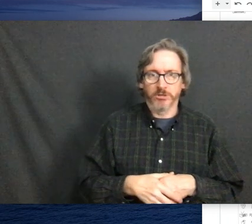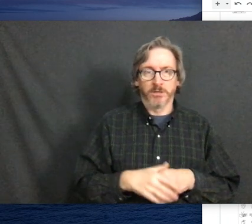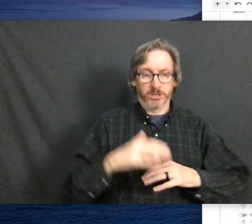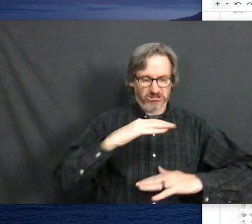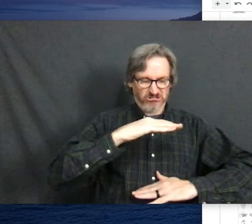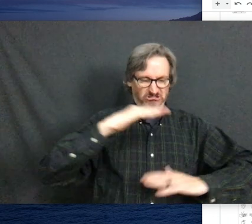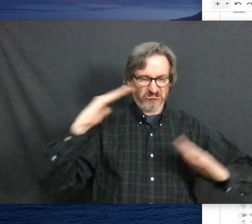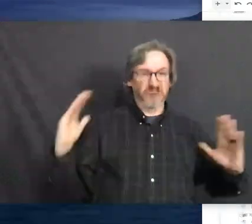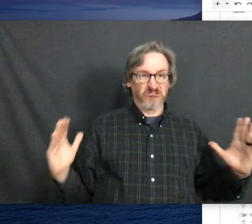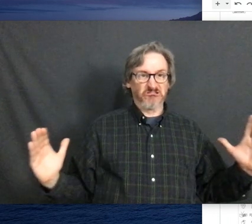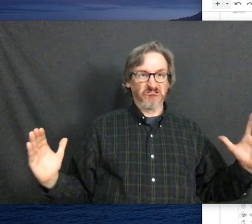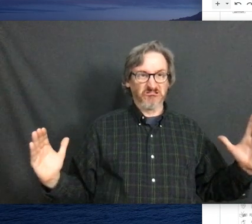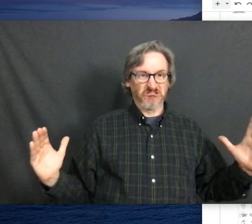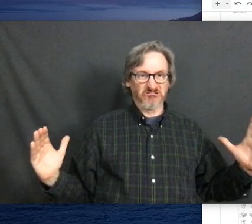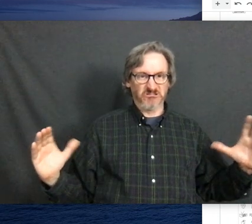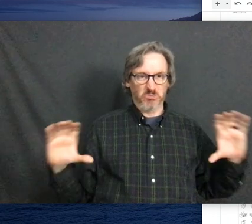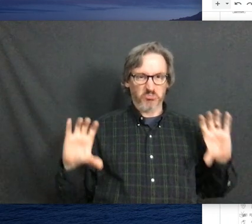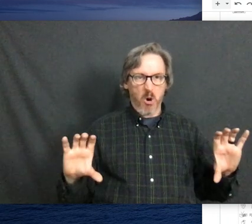So